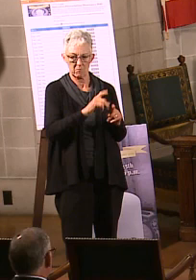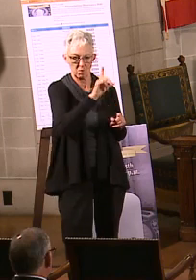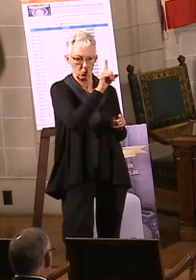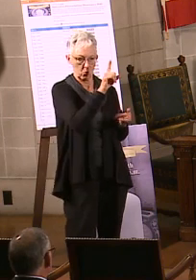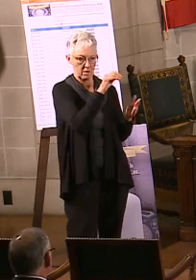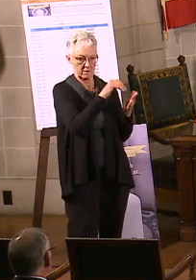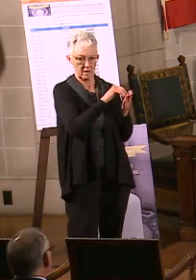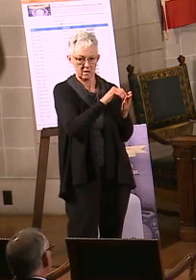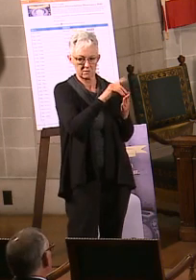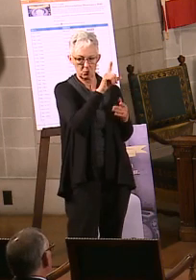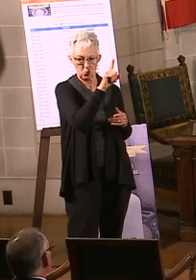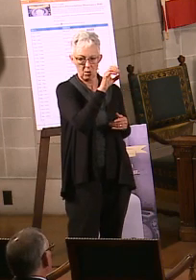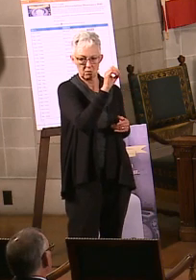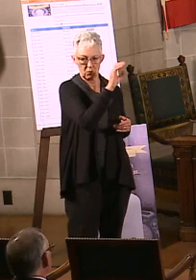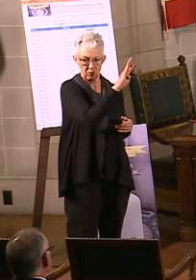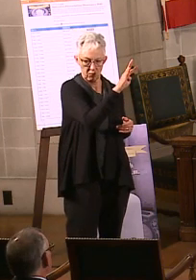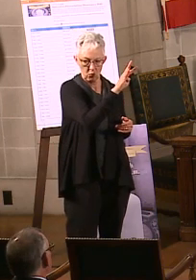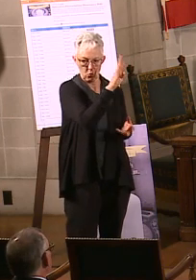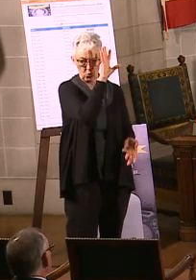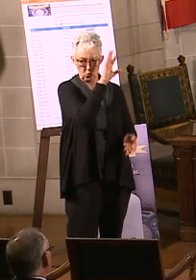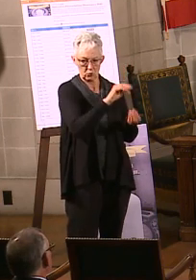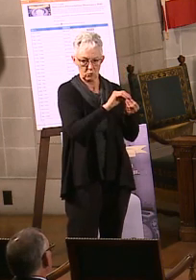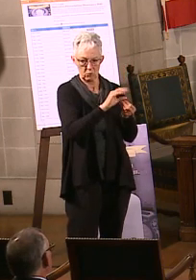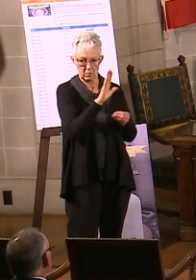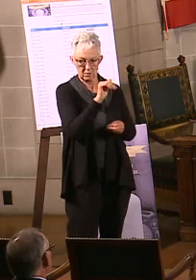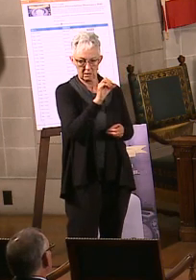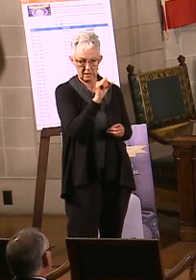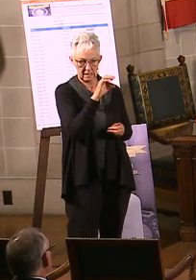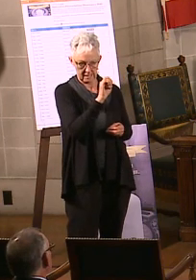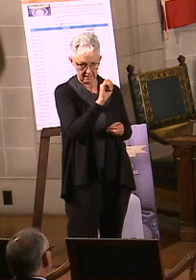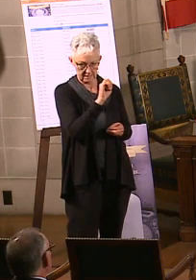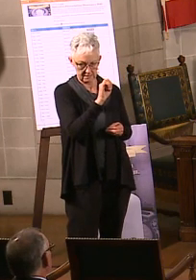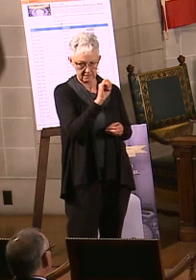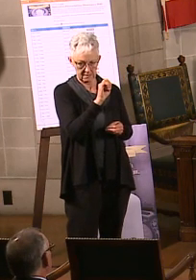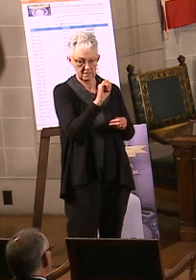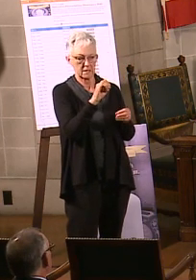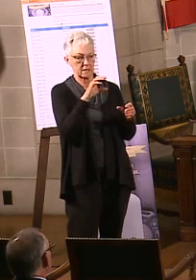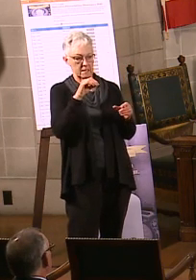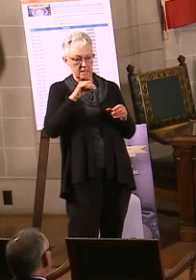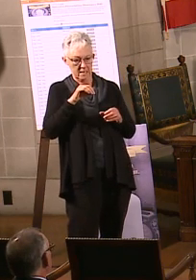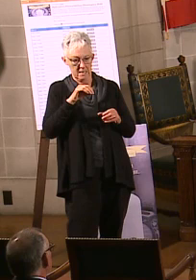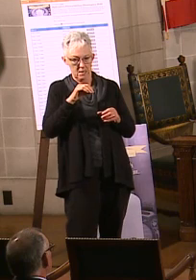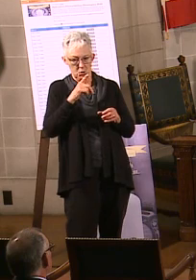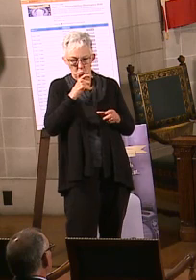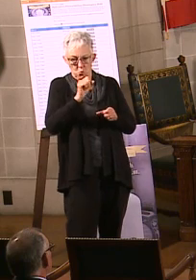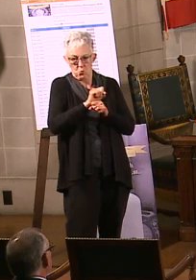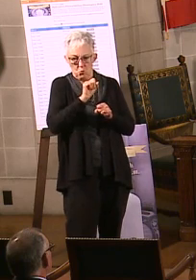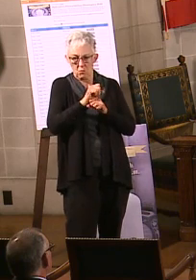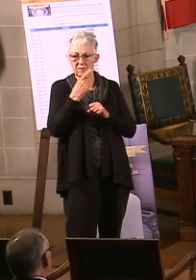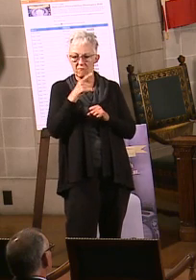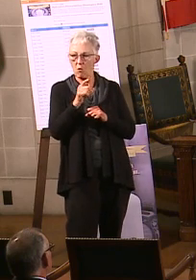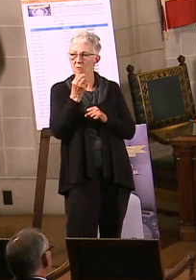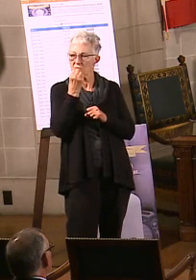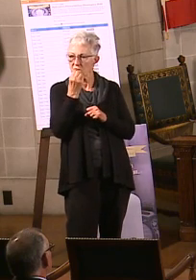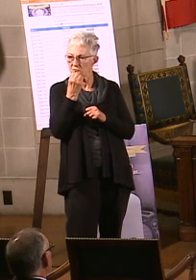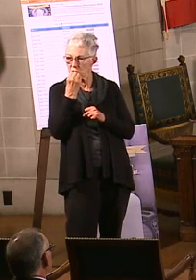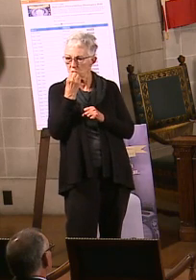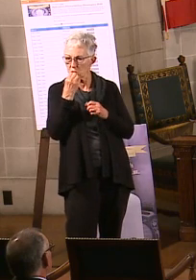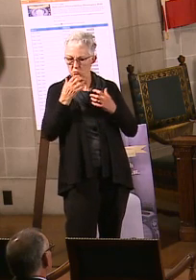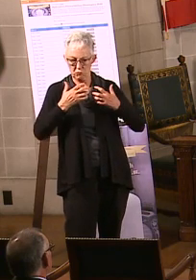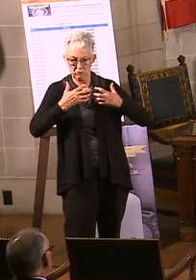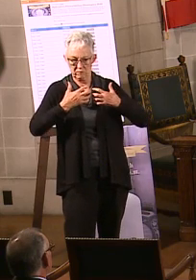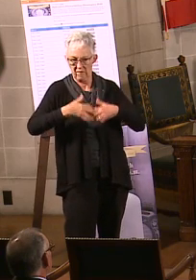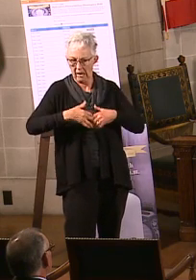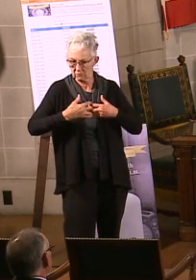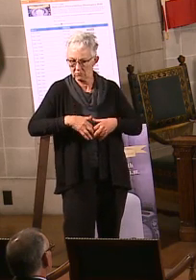1,104 total cases where we've confirmed that the person is tested positive and works for the facility. So again, Aaron, just to be